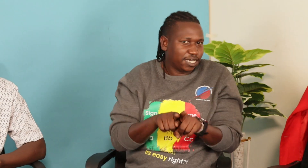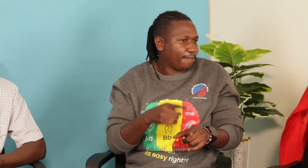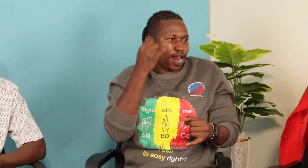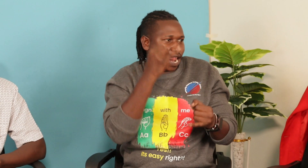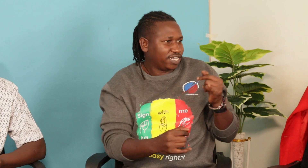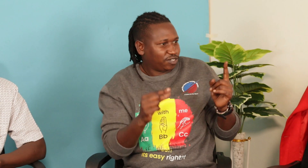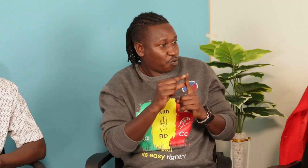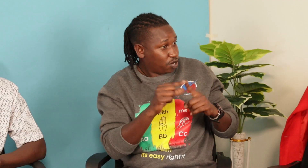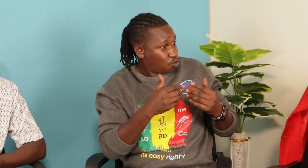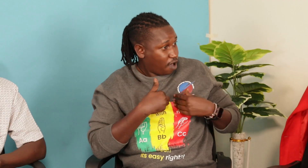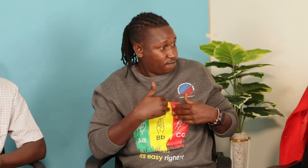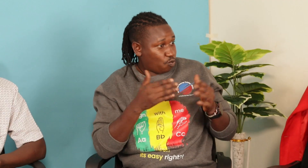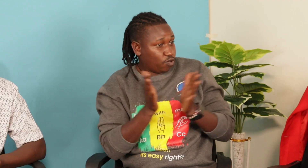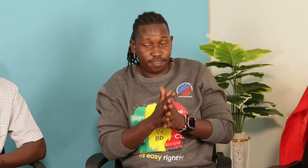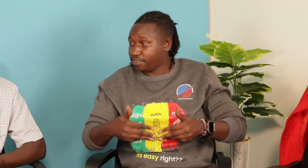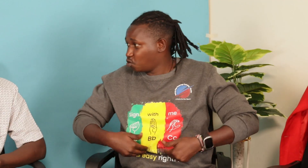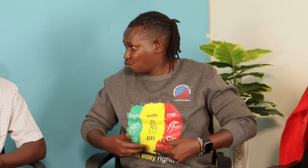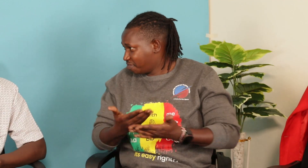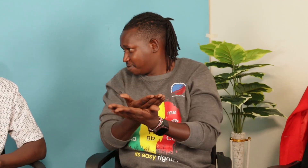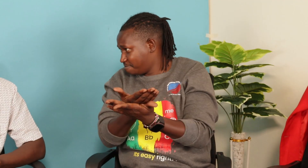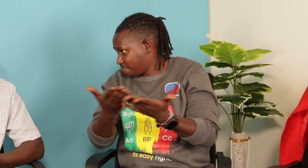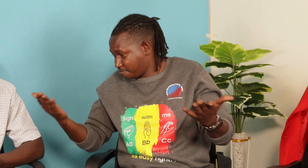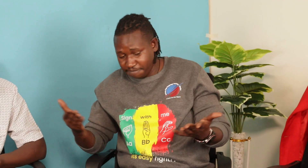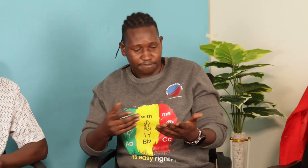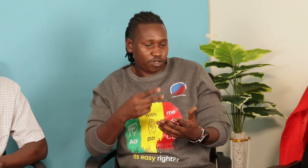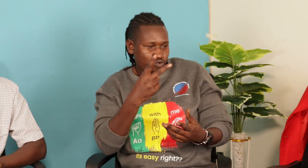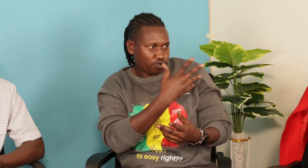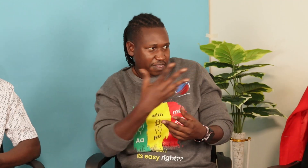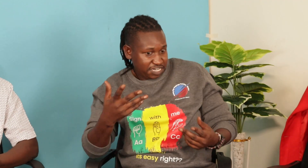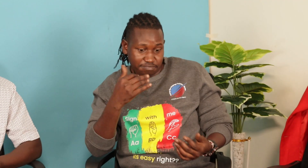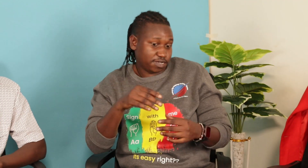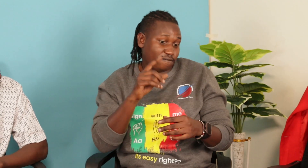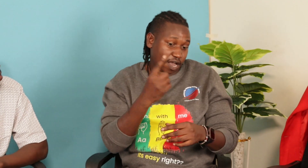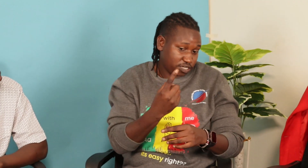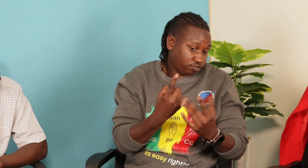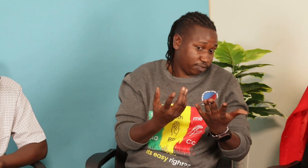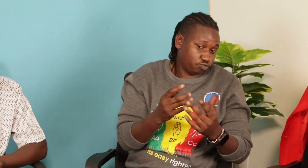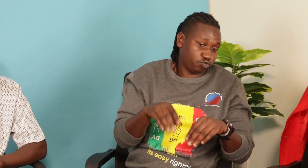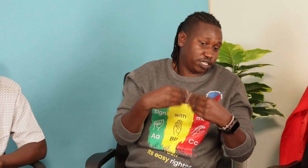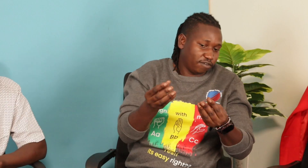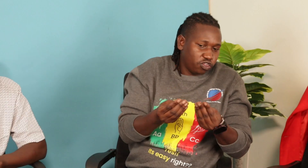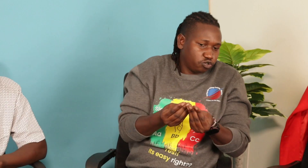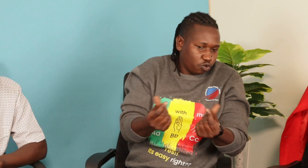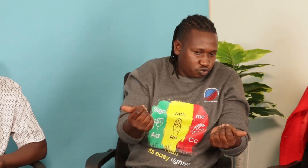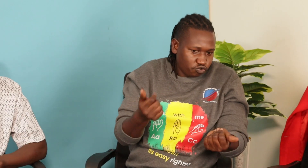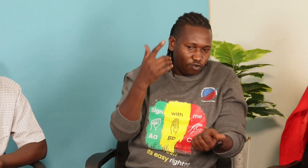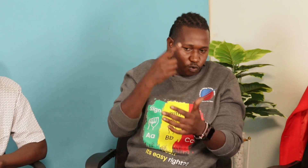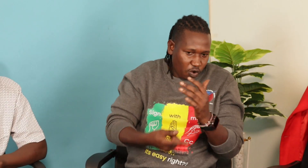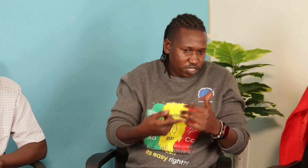discussed, or what is your takeaway, or what's your final takeaway with the youth outside here. Maybe two things. The first, maybe provide a